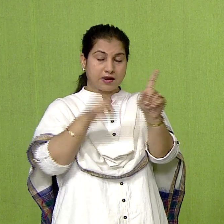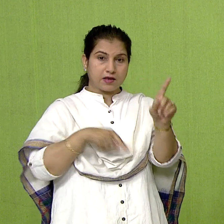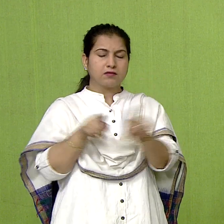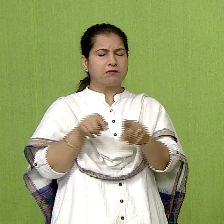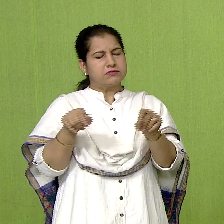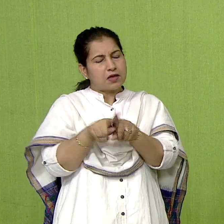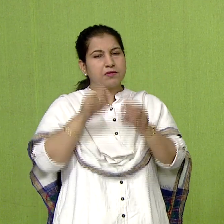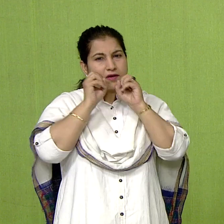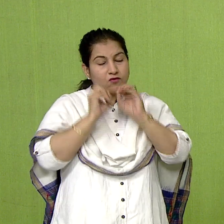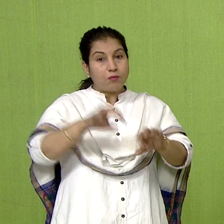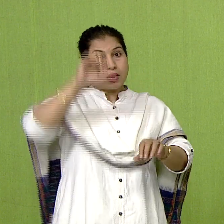and civilization.